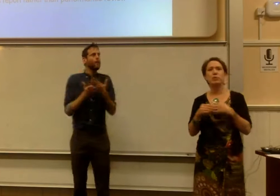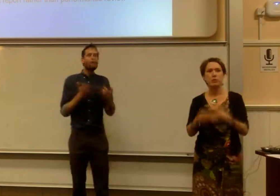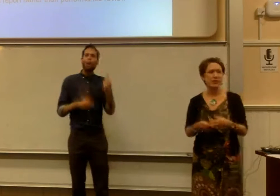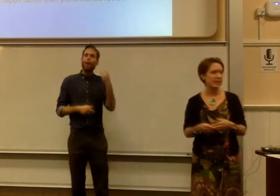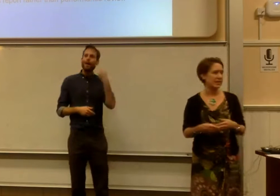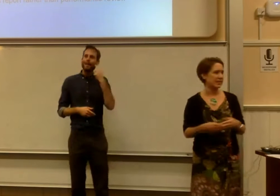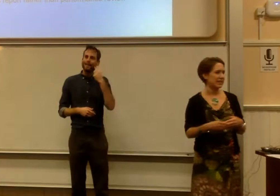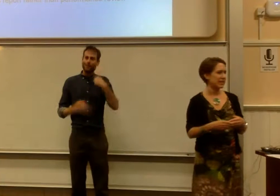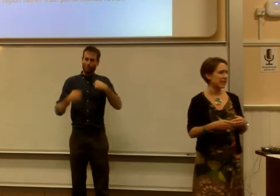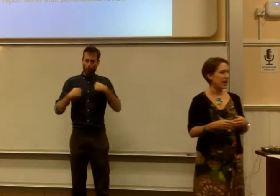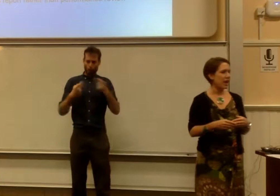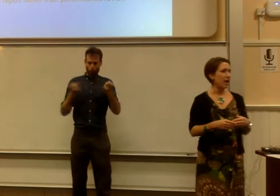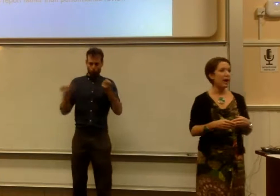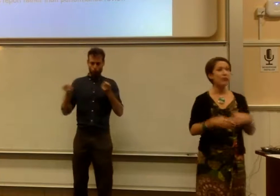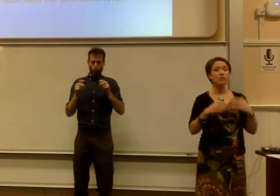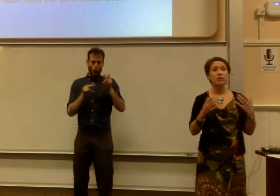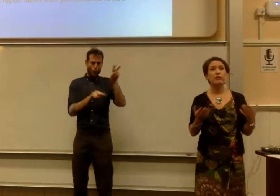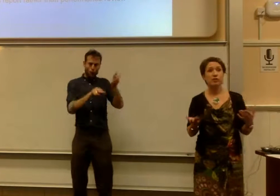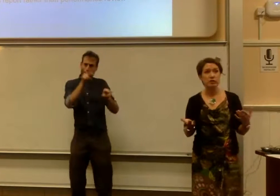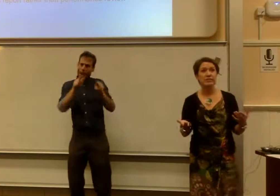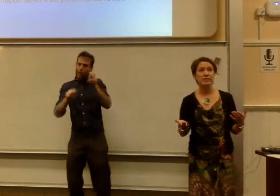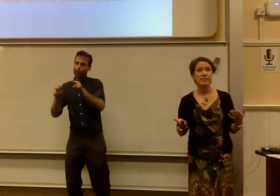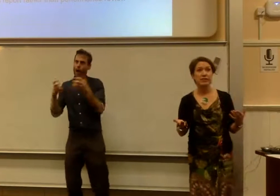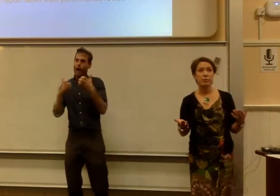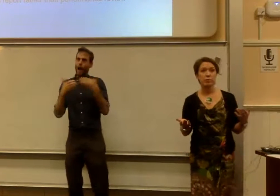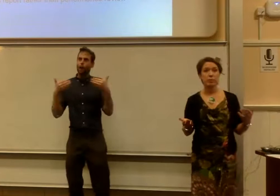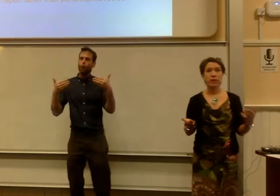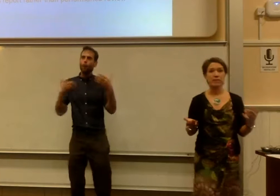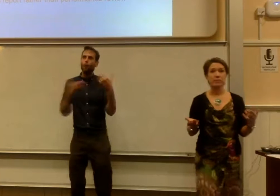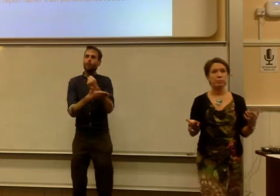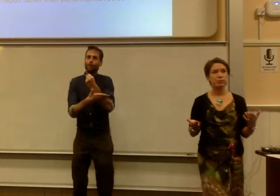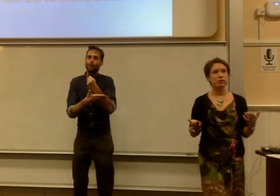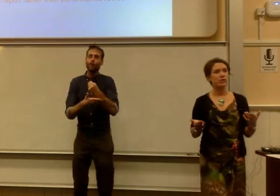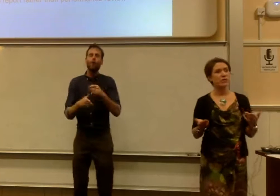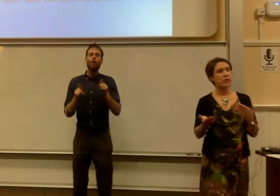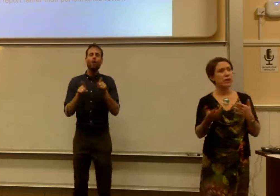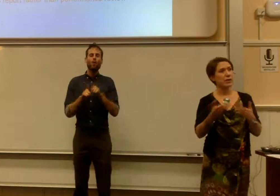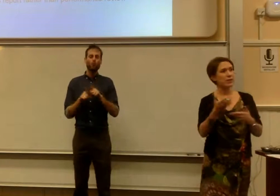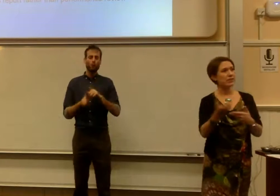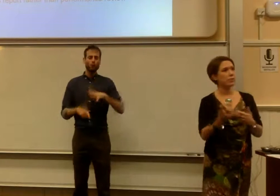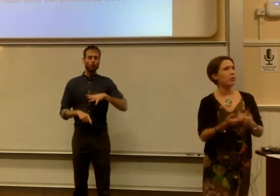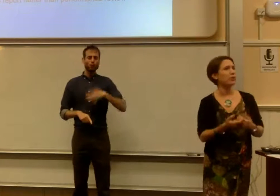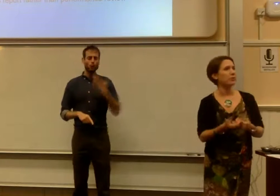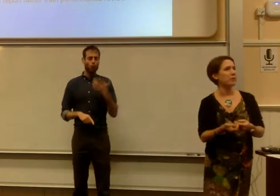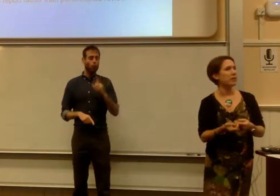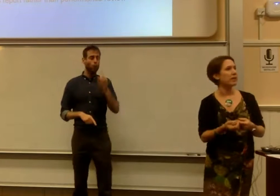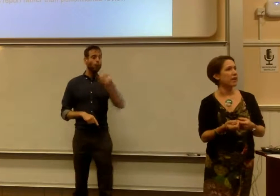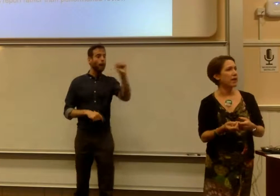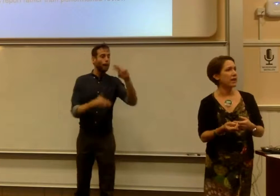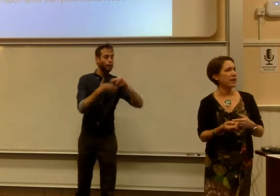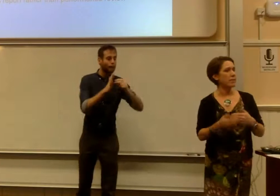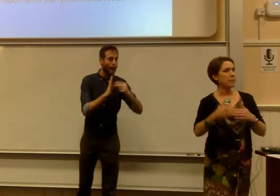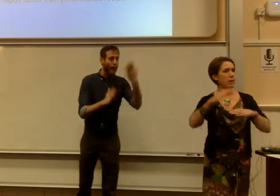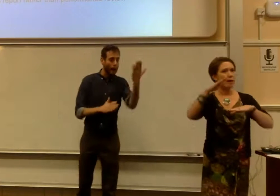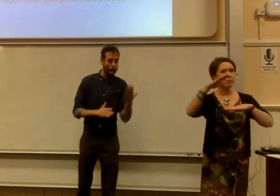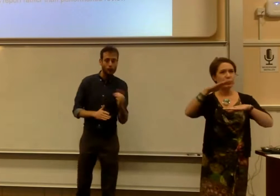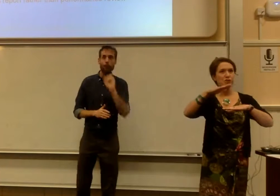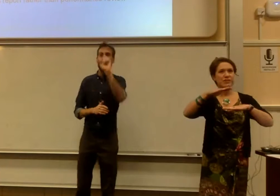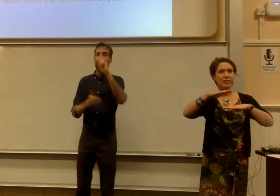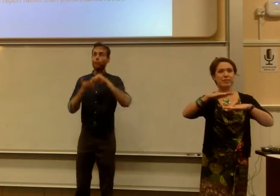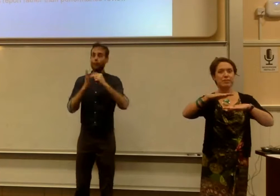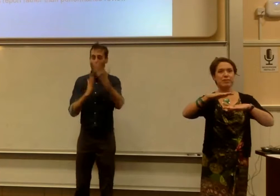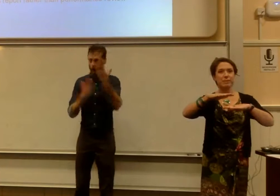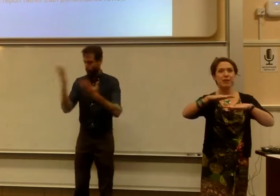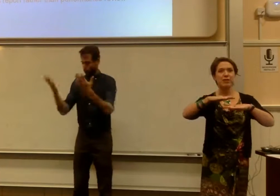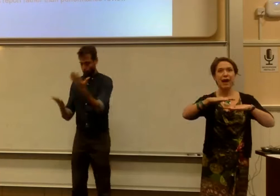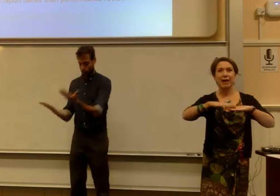more coordinated. It also reduces the number of plans being produced. So that's the point I was making earlier about